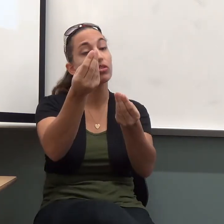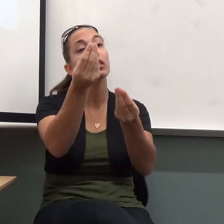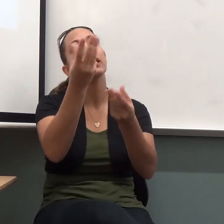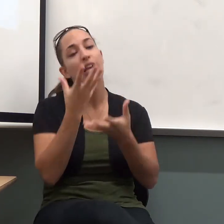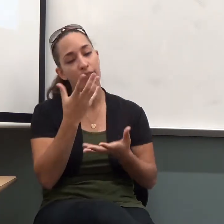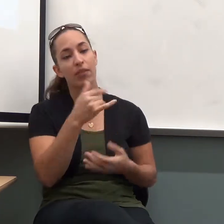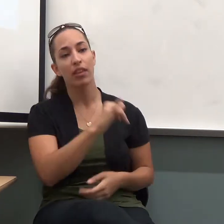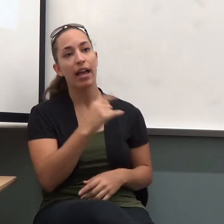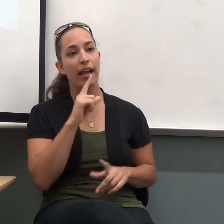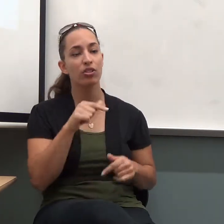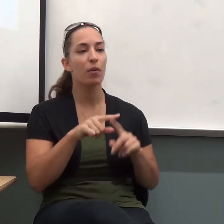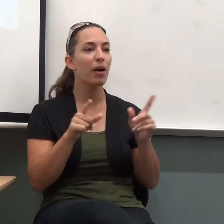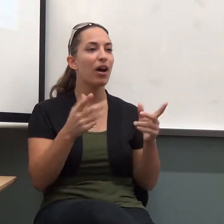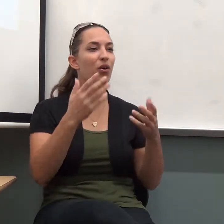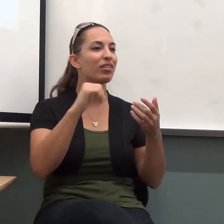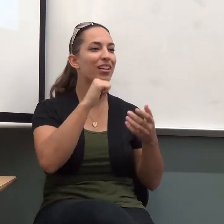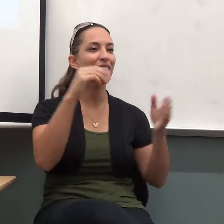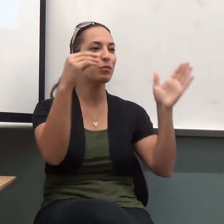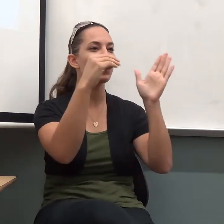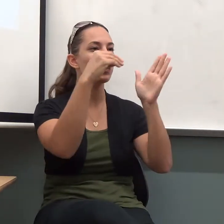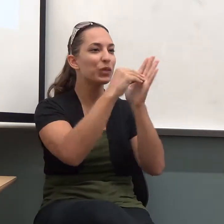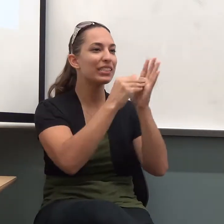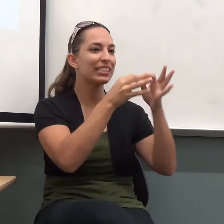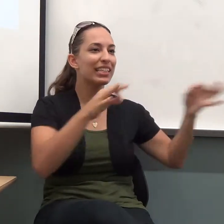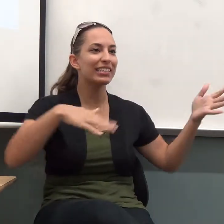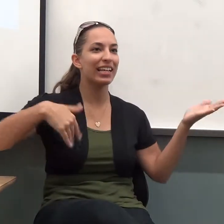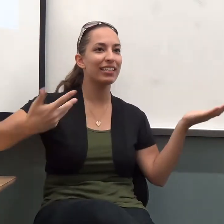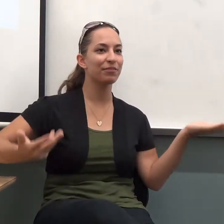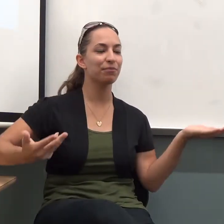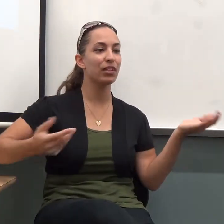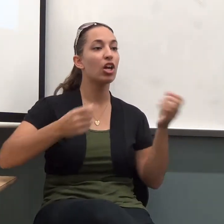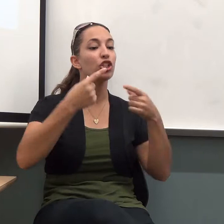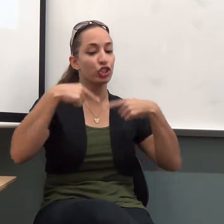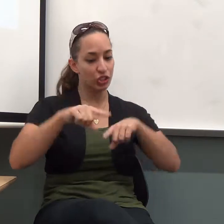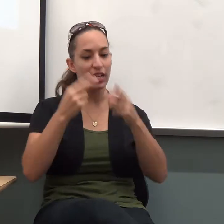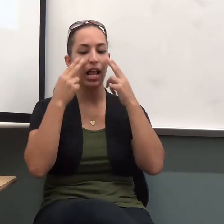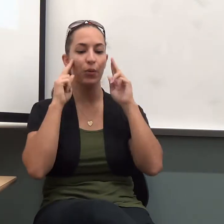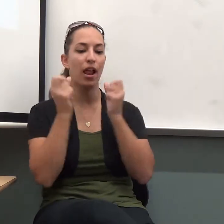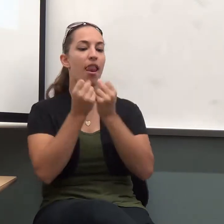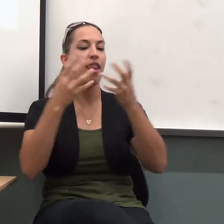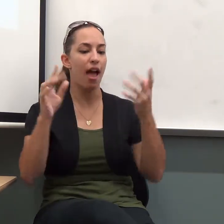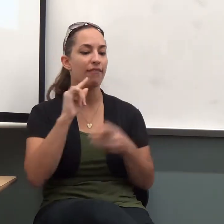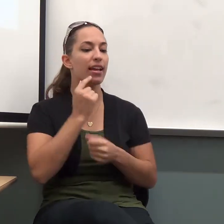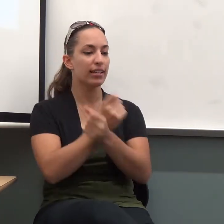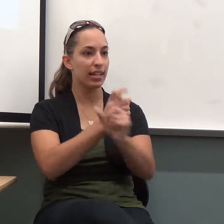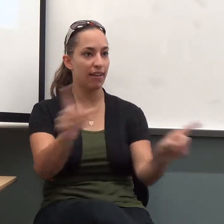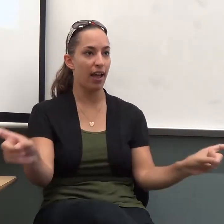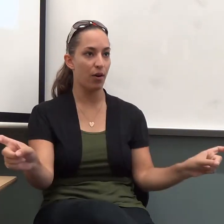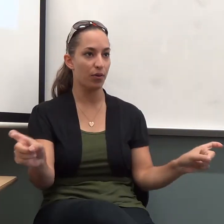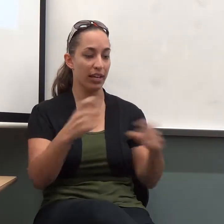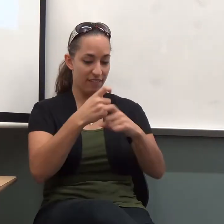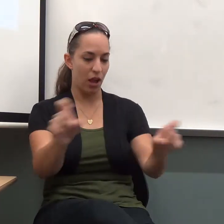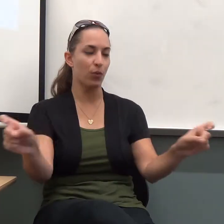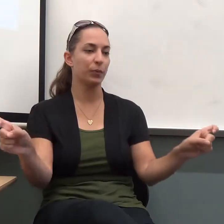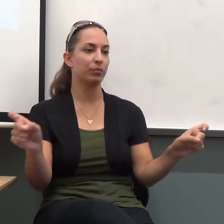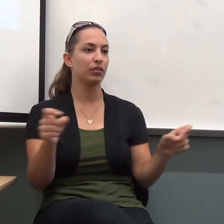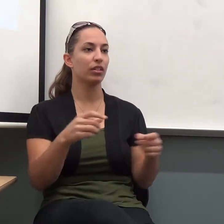does this matter? During Halloween, there's a lot of candy given out. Okay. Here's what I would respond to that sentence. And your point